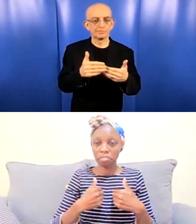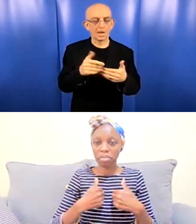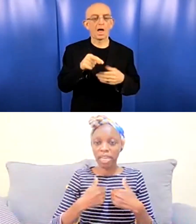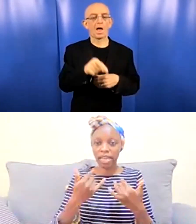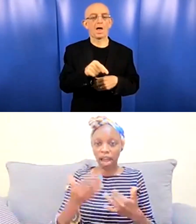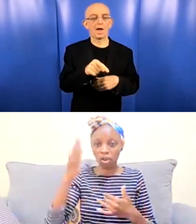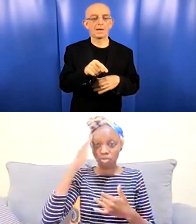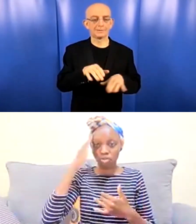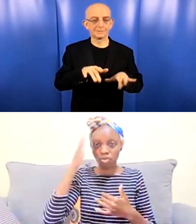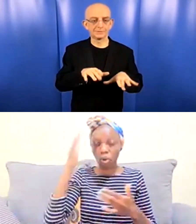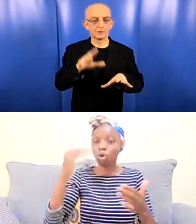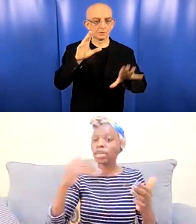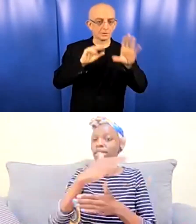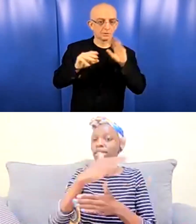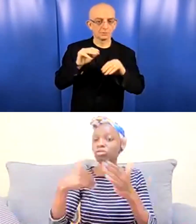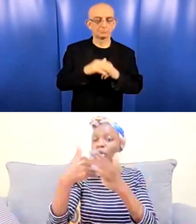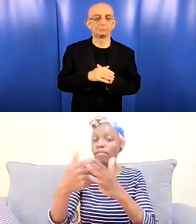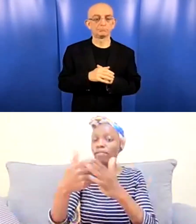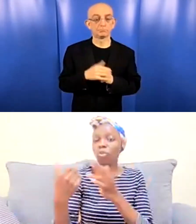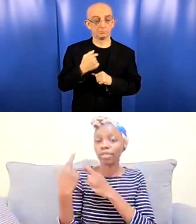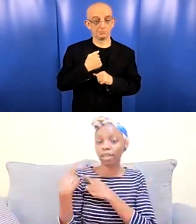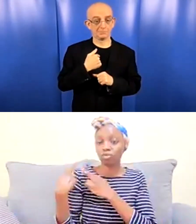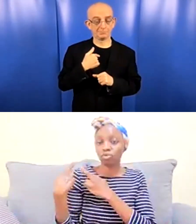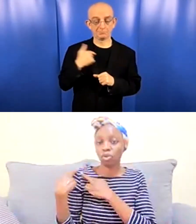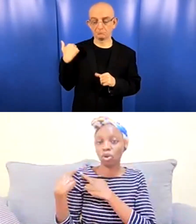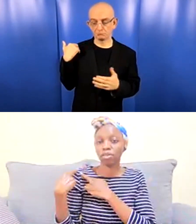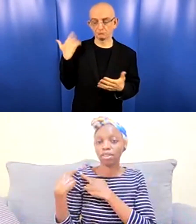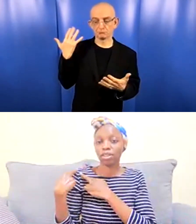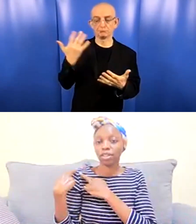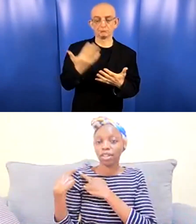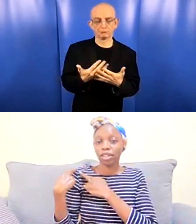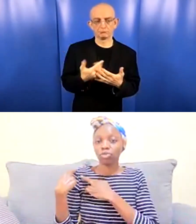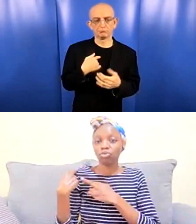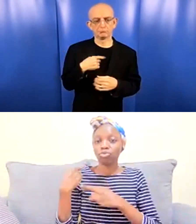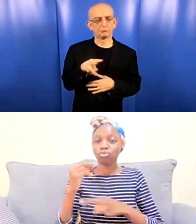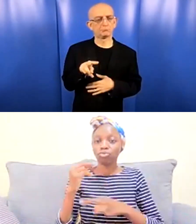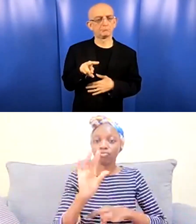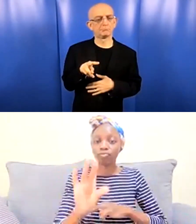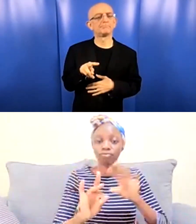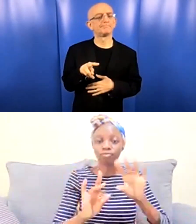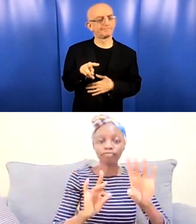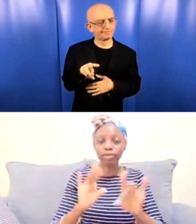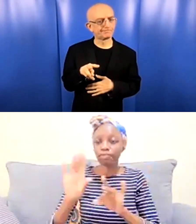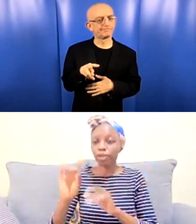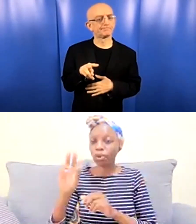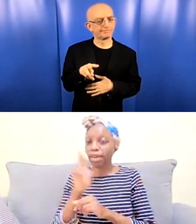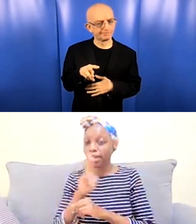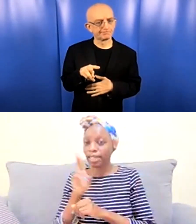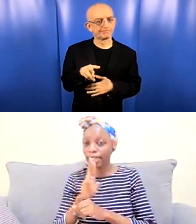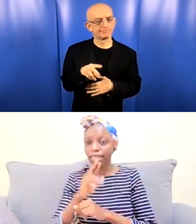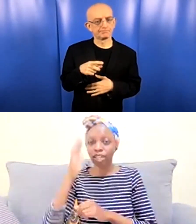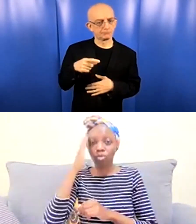is everyone's role to identify the risks and the